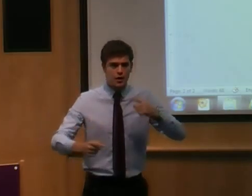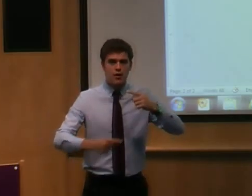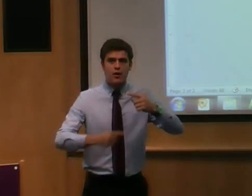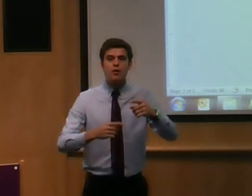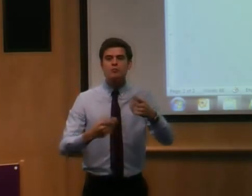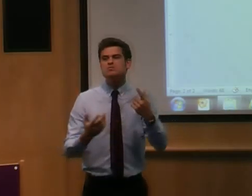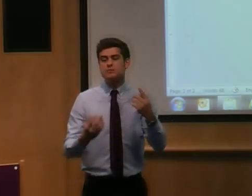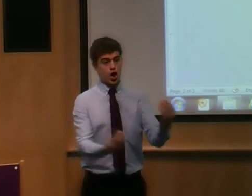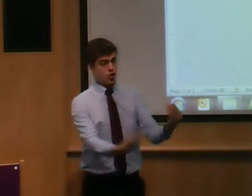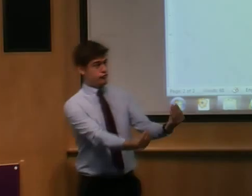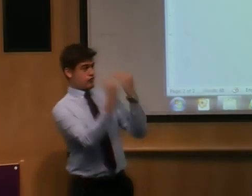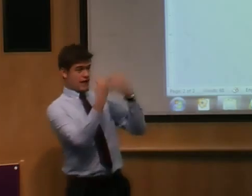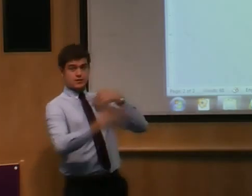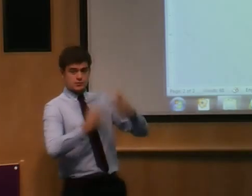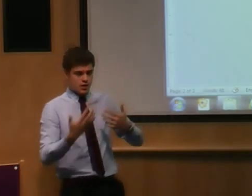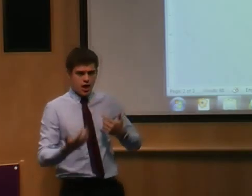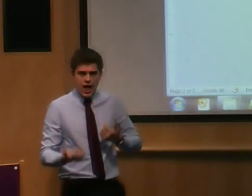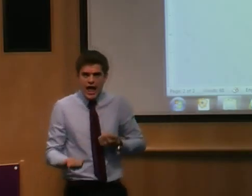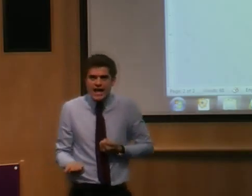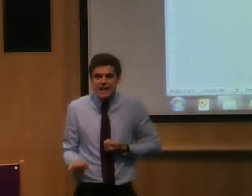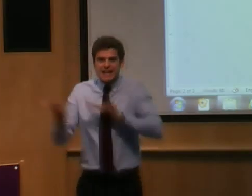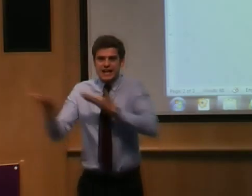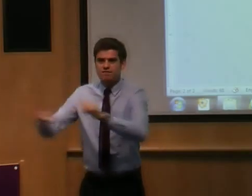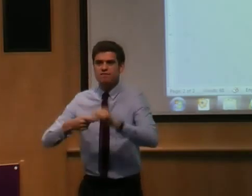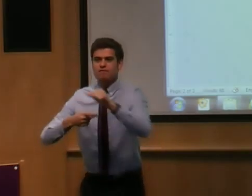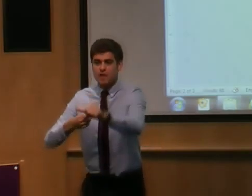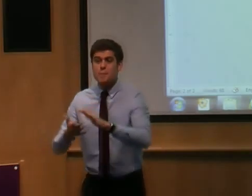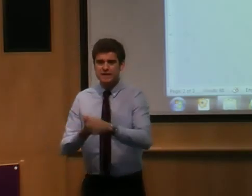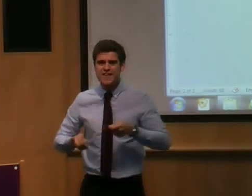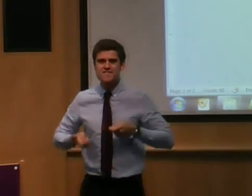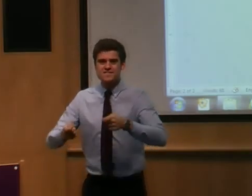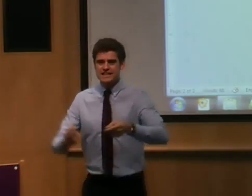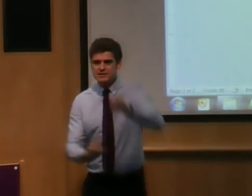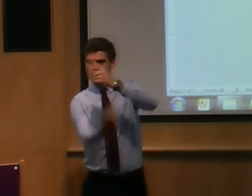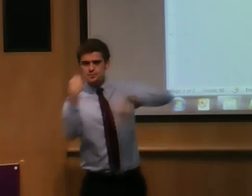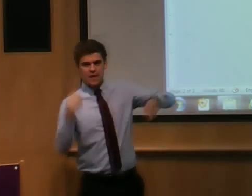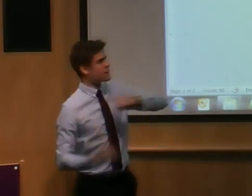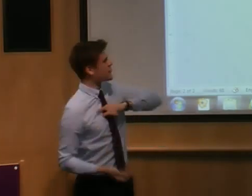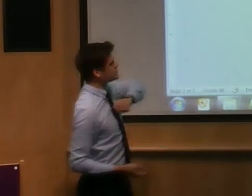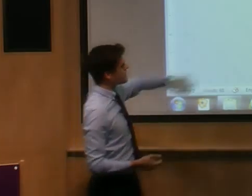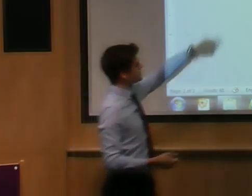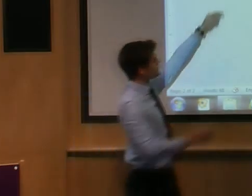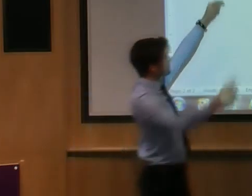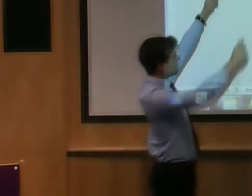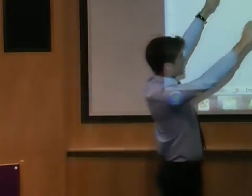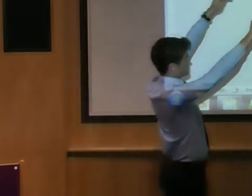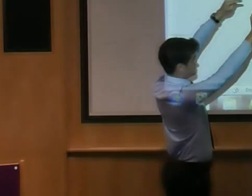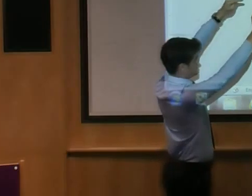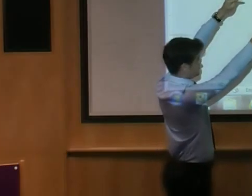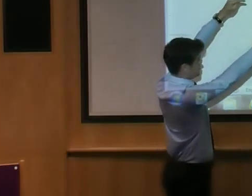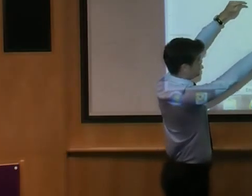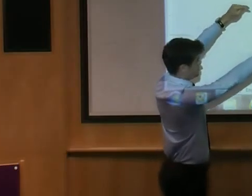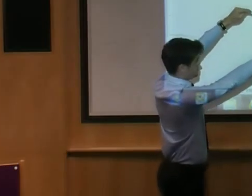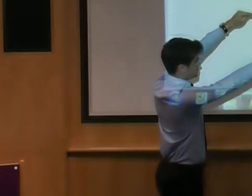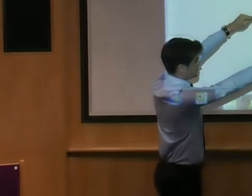The idea then is that we can continue to build and grow the community, and we can pass that on to the next generation coming through, and that should always